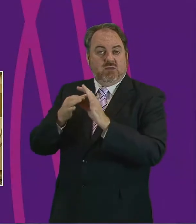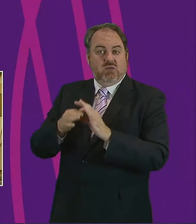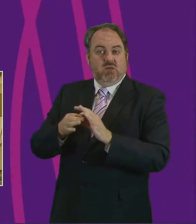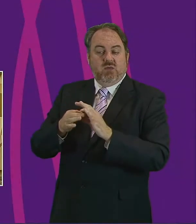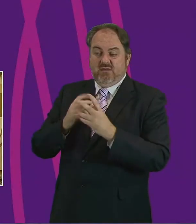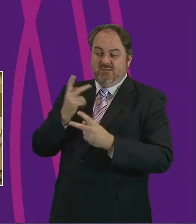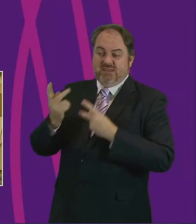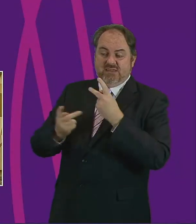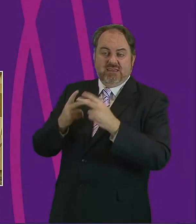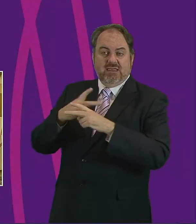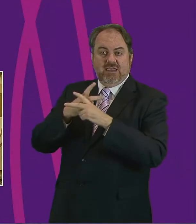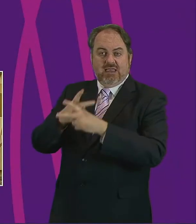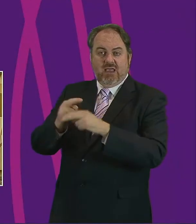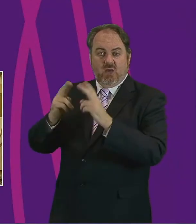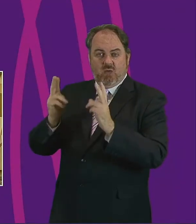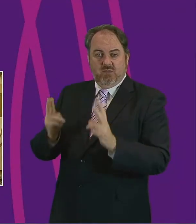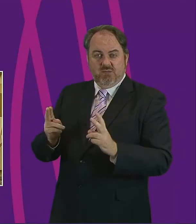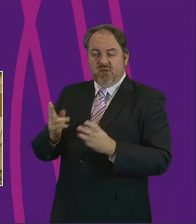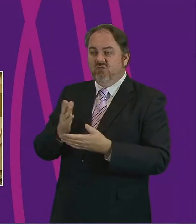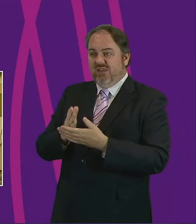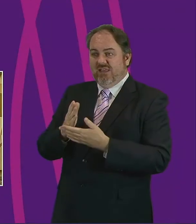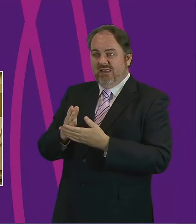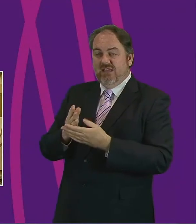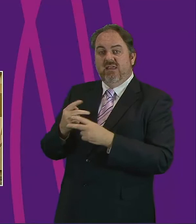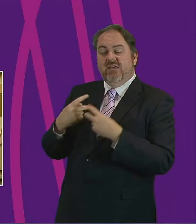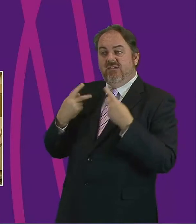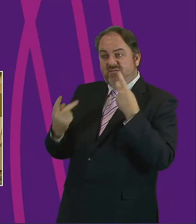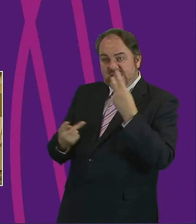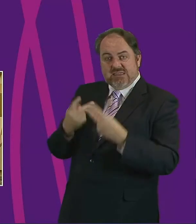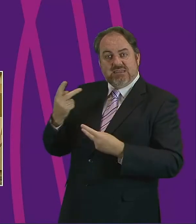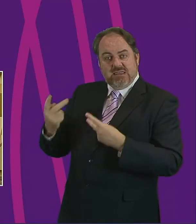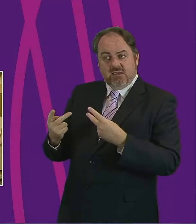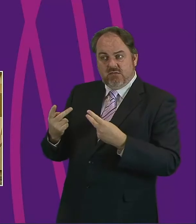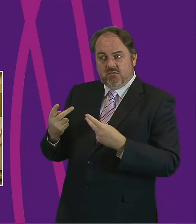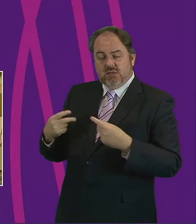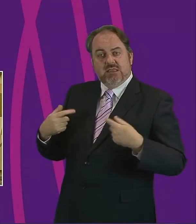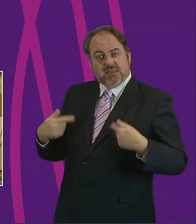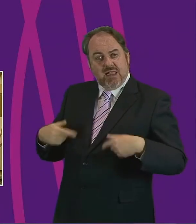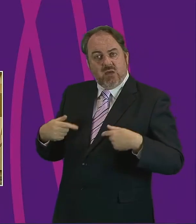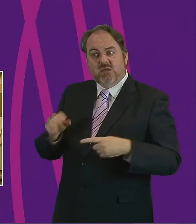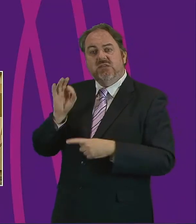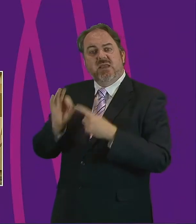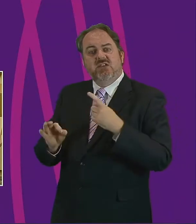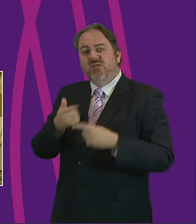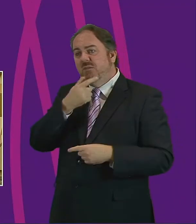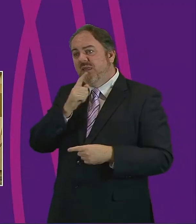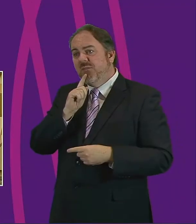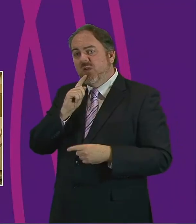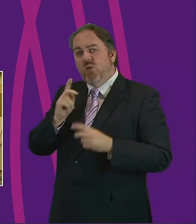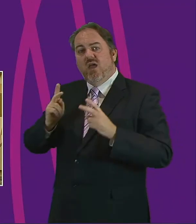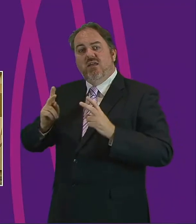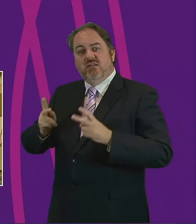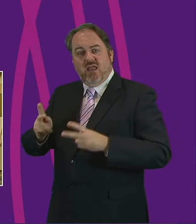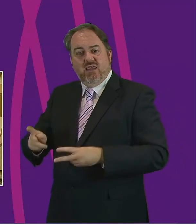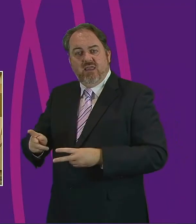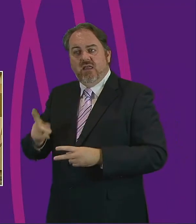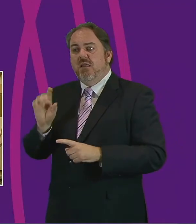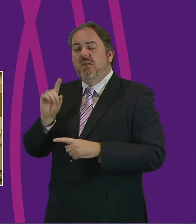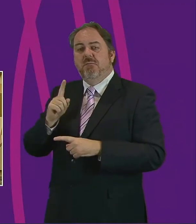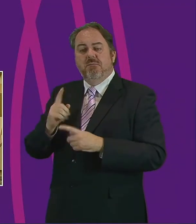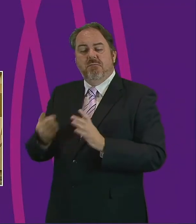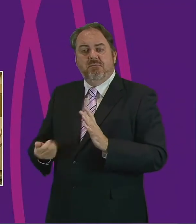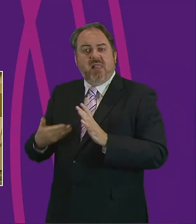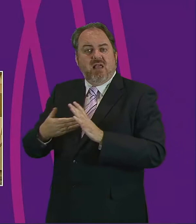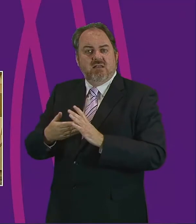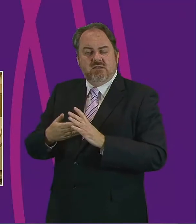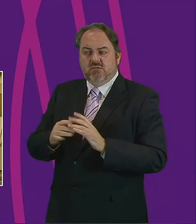my earlier answer, visiting is permitted in end-of-life situations, but also in other exceptional circumstances. It